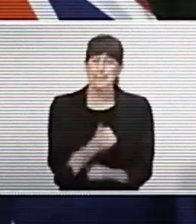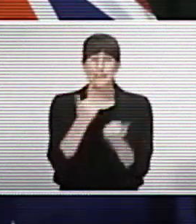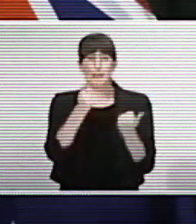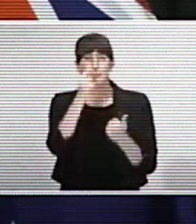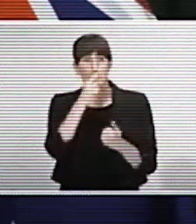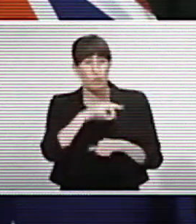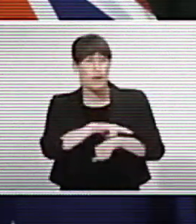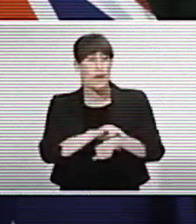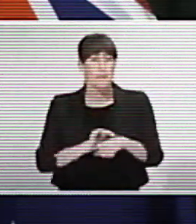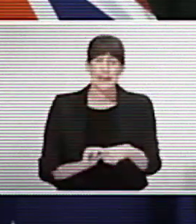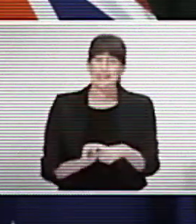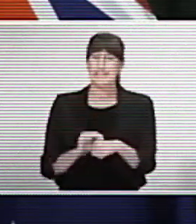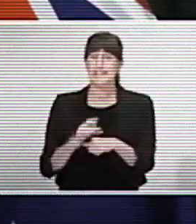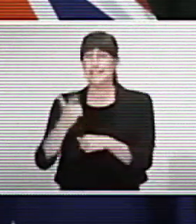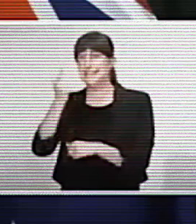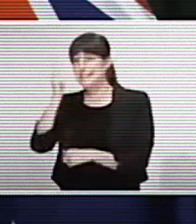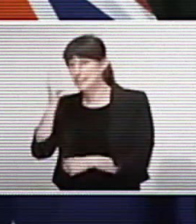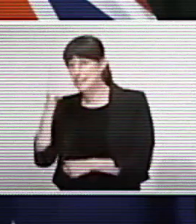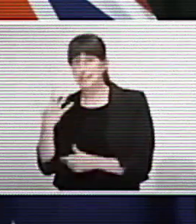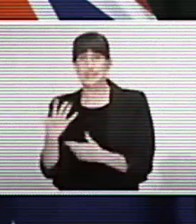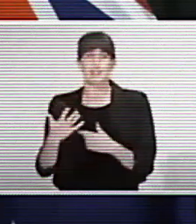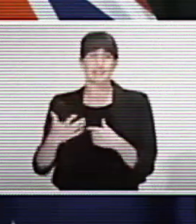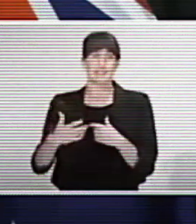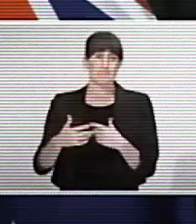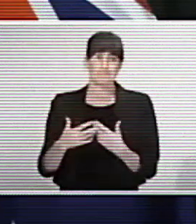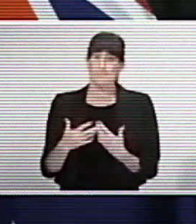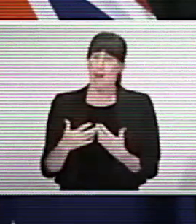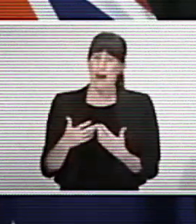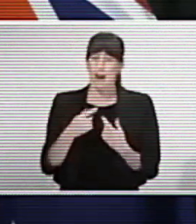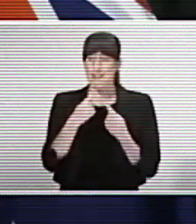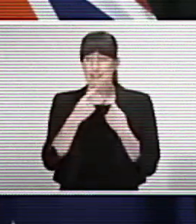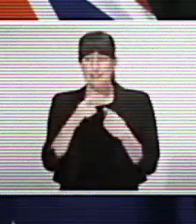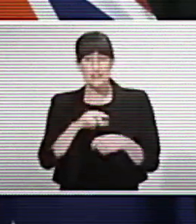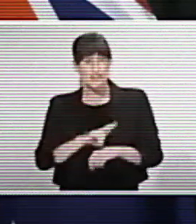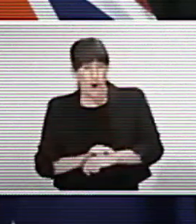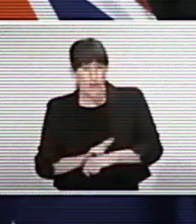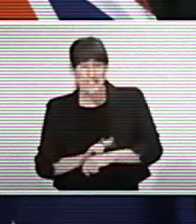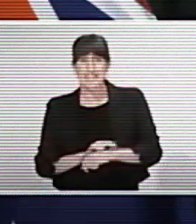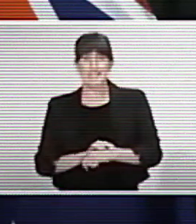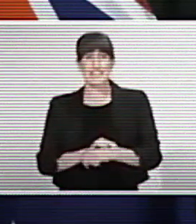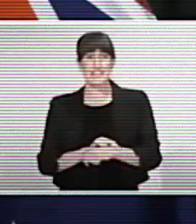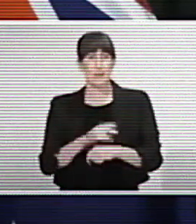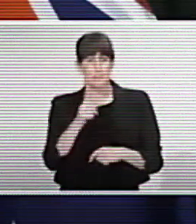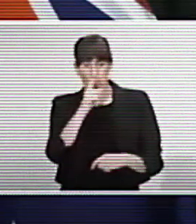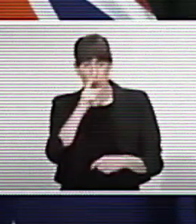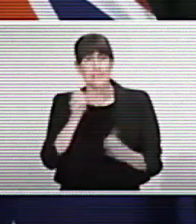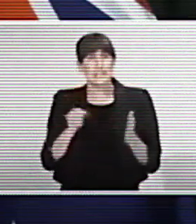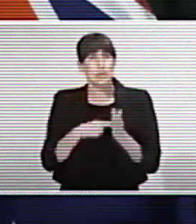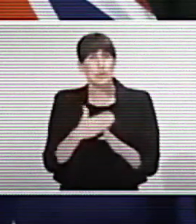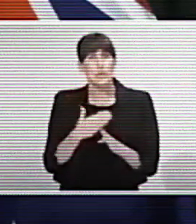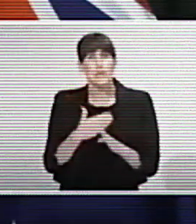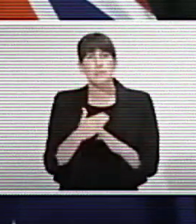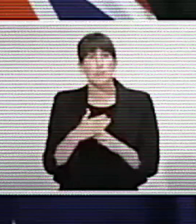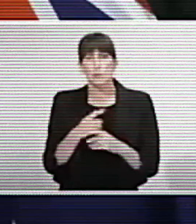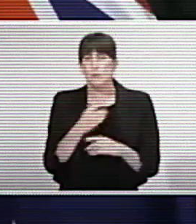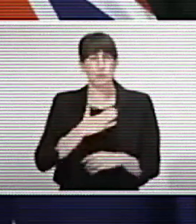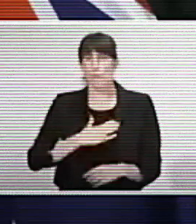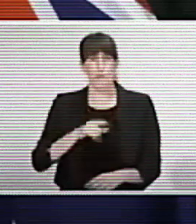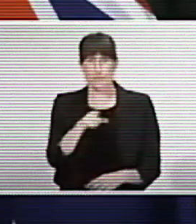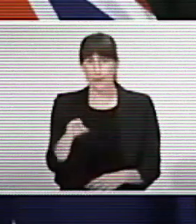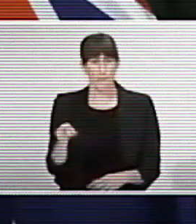are not suggesting pay cuts here. And nor would New Zealanders find that appropriate. Rather, I am responsible